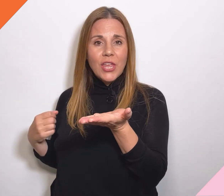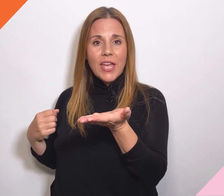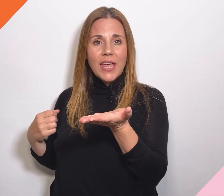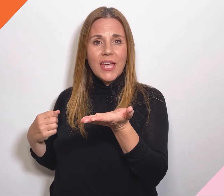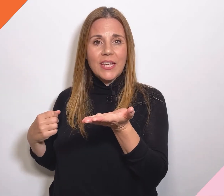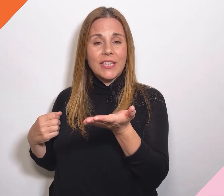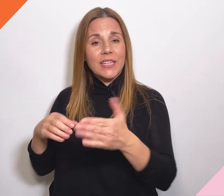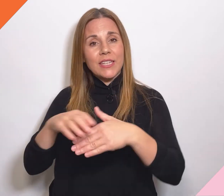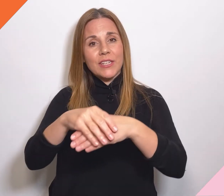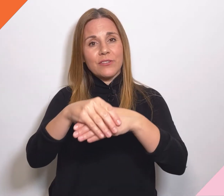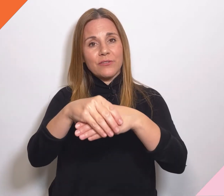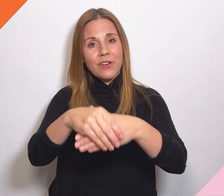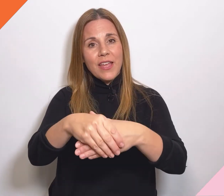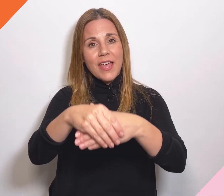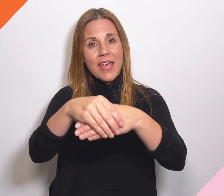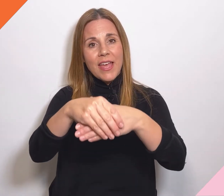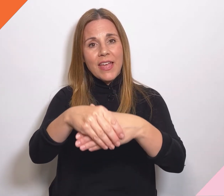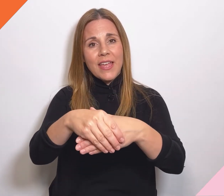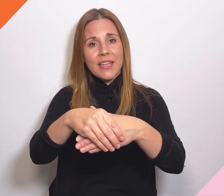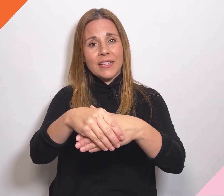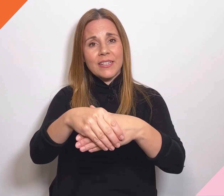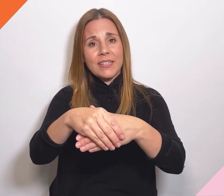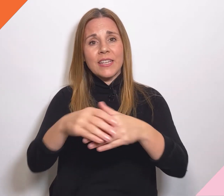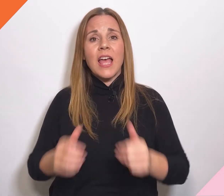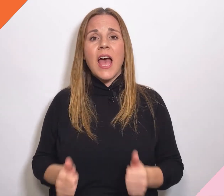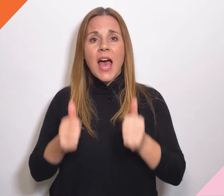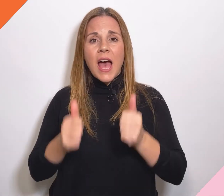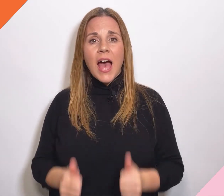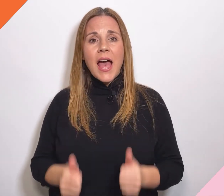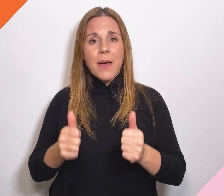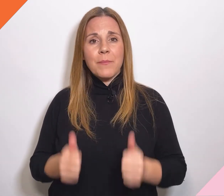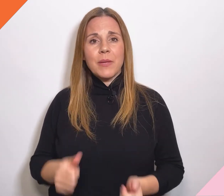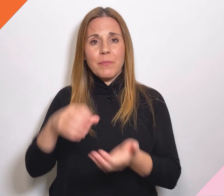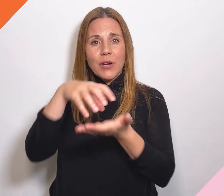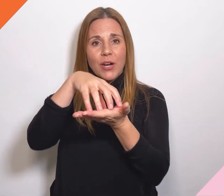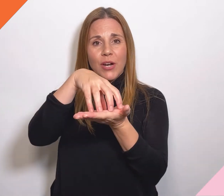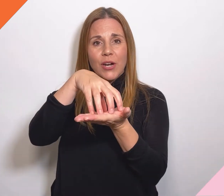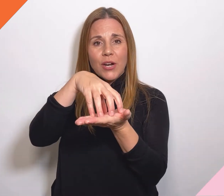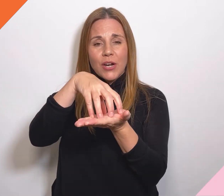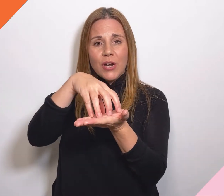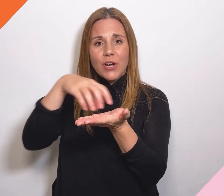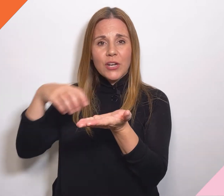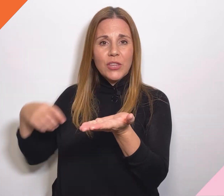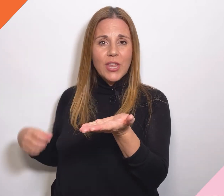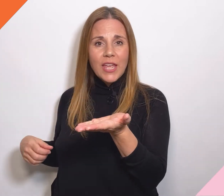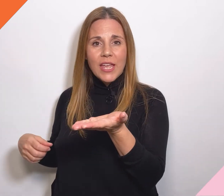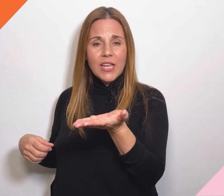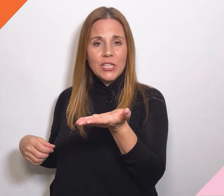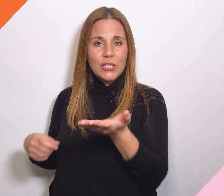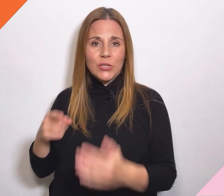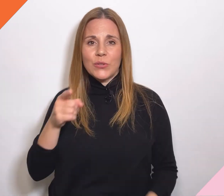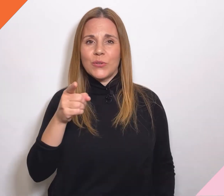birthday, dear friend. Happy birthday to you.